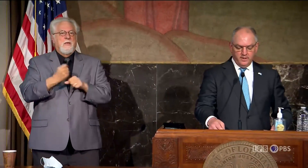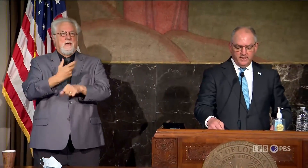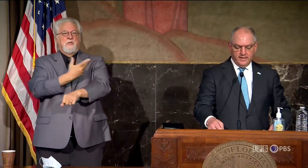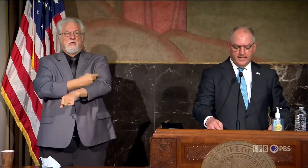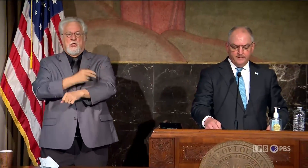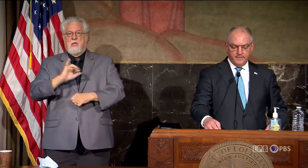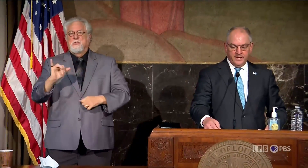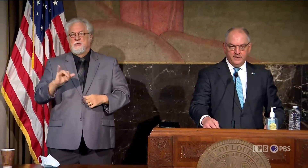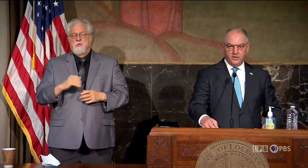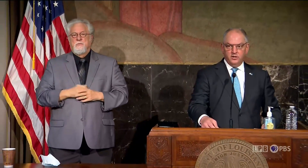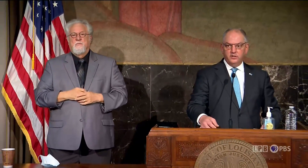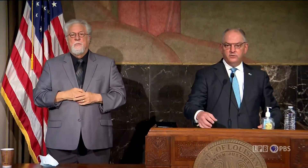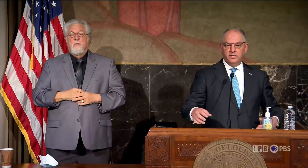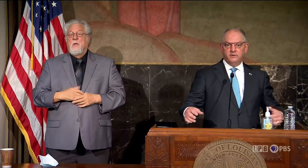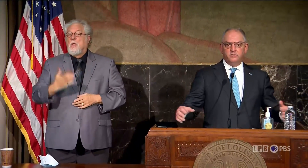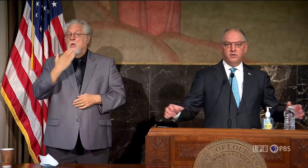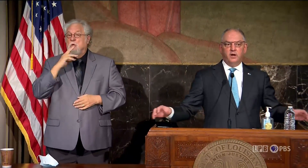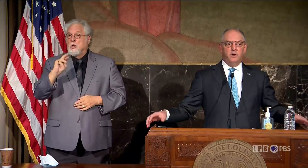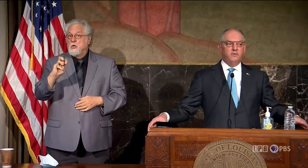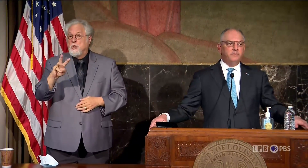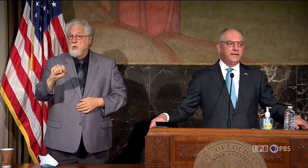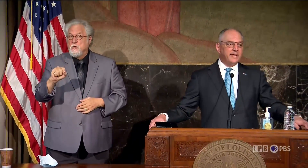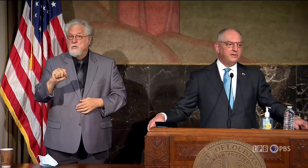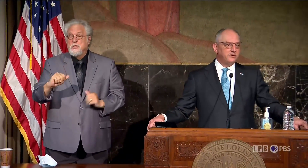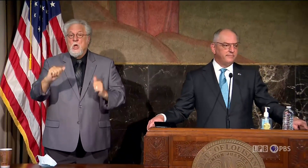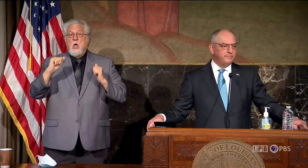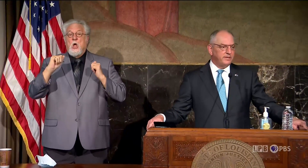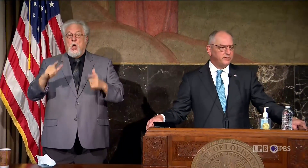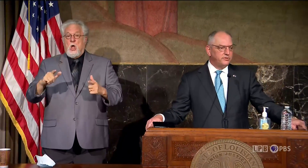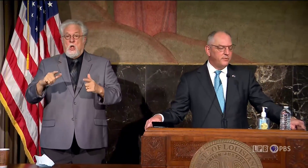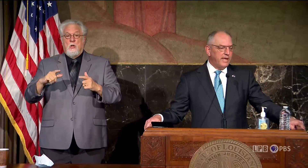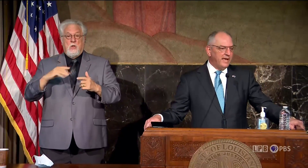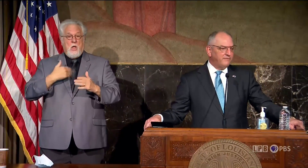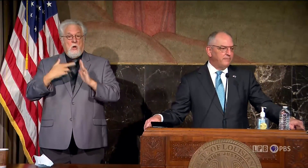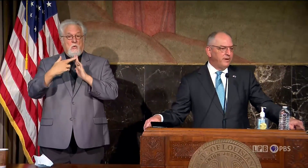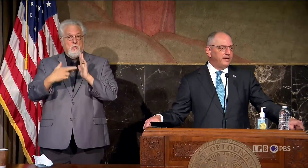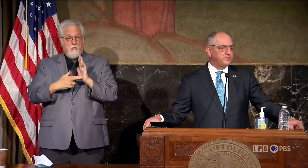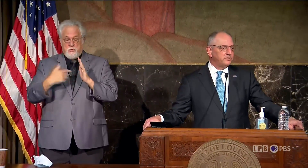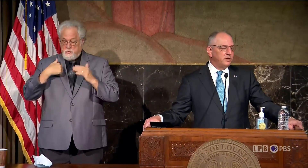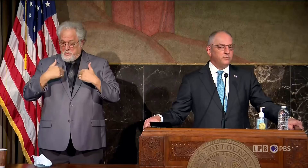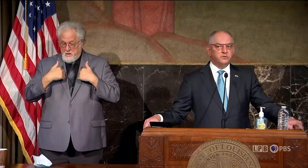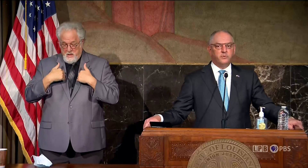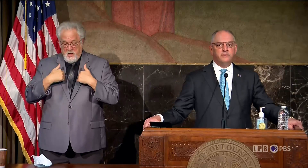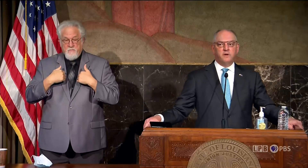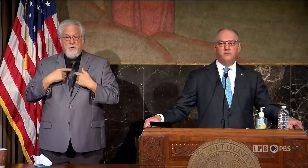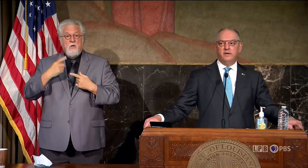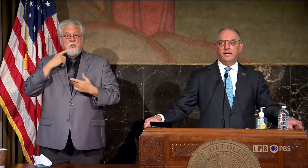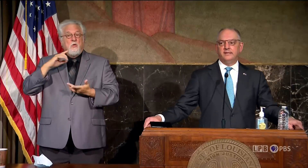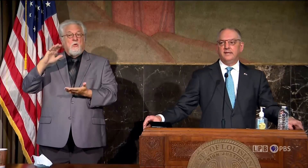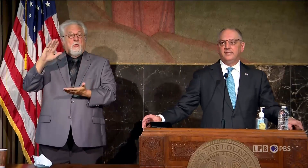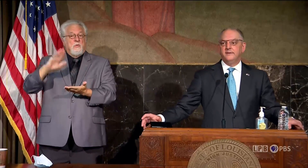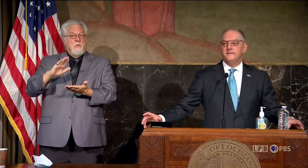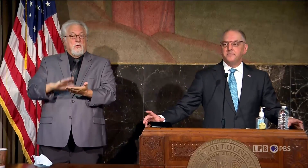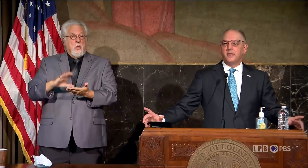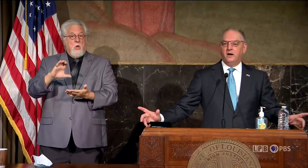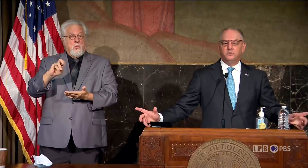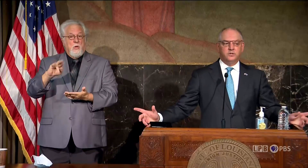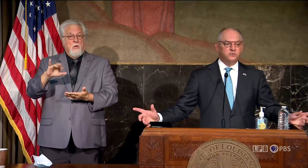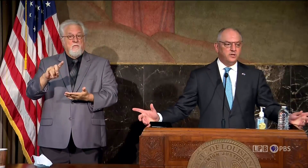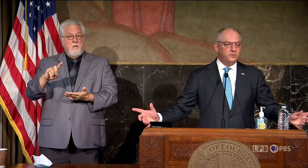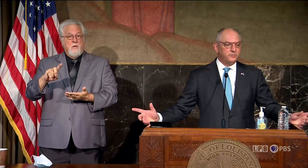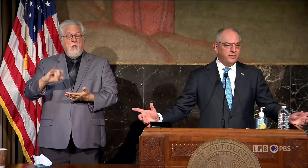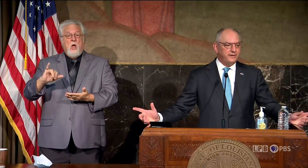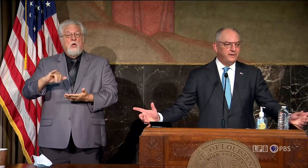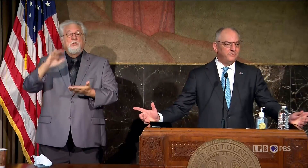well. And the good news is all the mitigation measures that we have in place to slow the spread of COVID-19